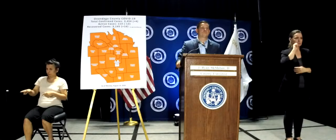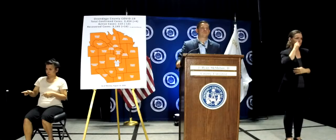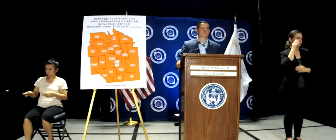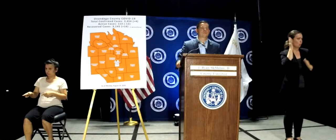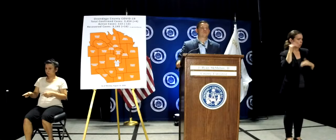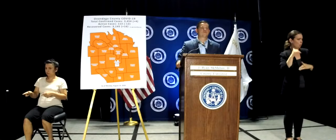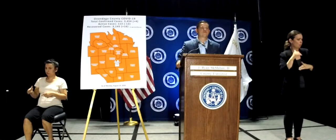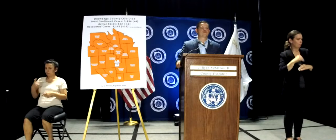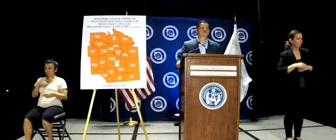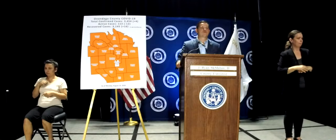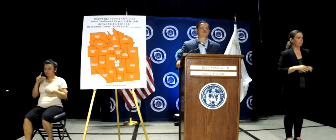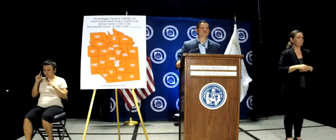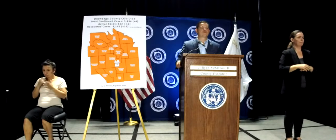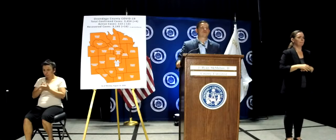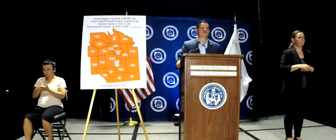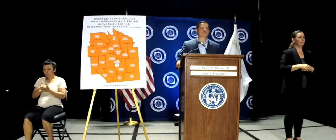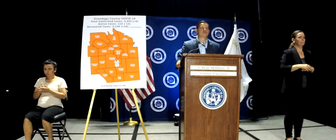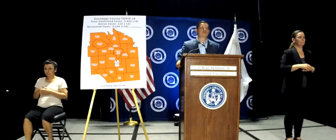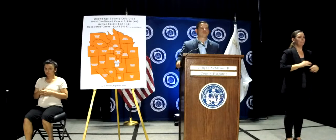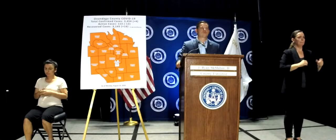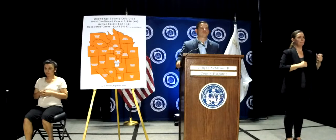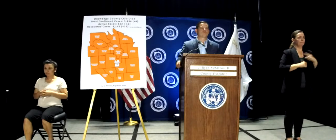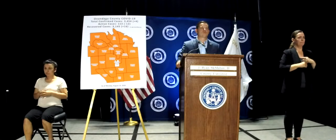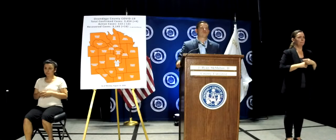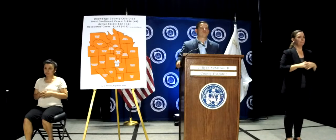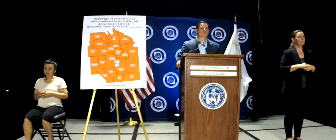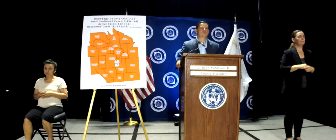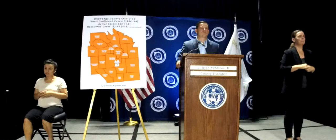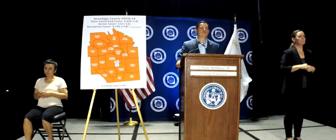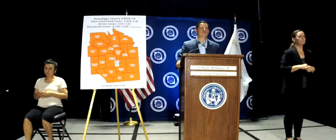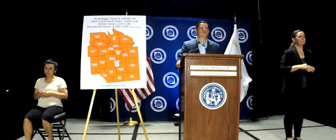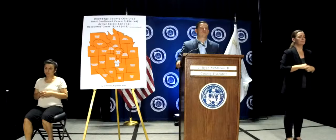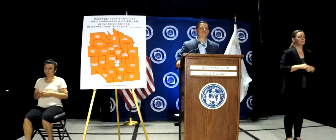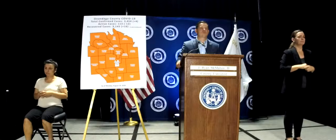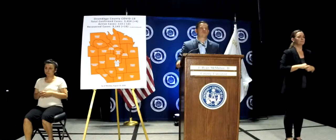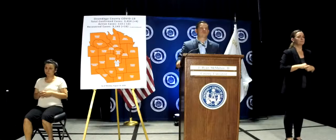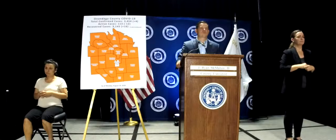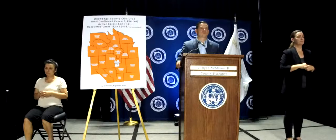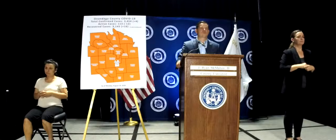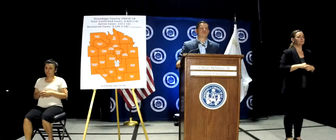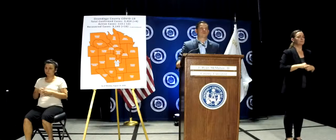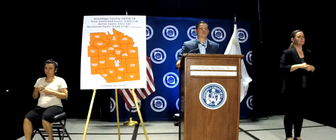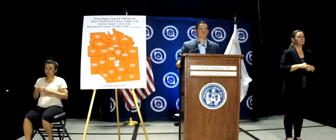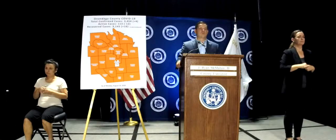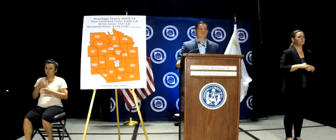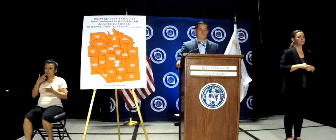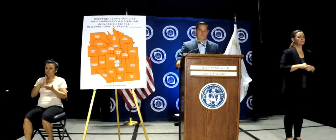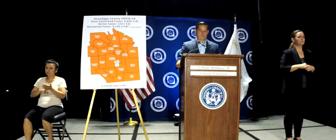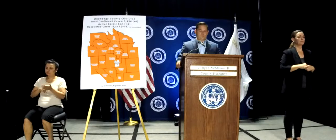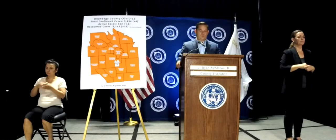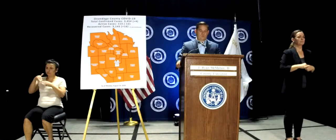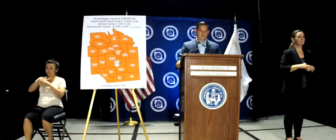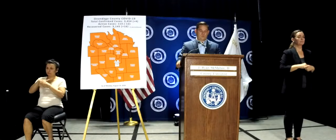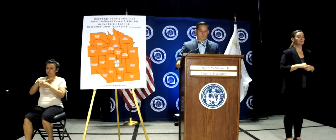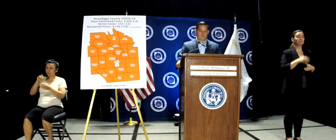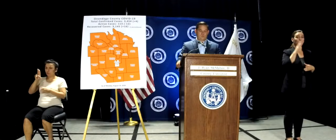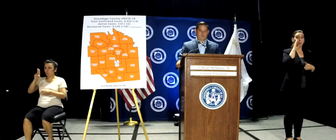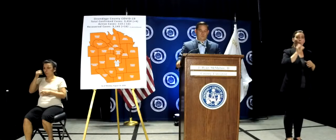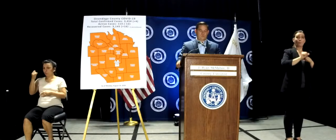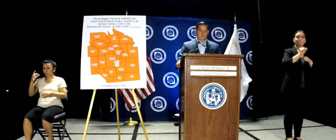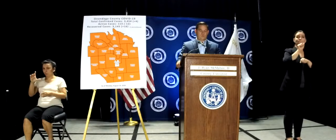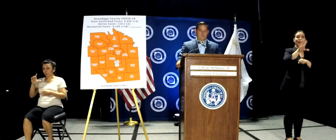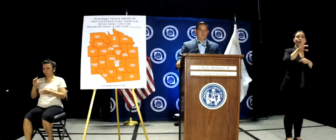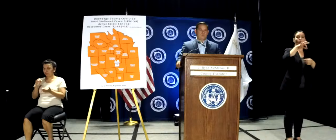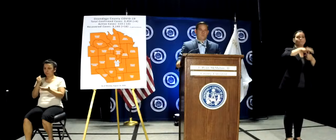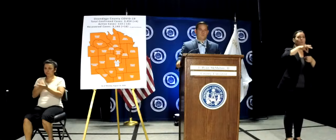On a different note, there's been a lot of talk about mail-in voting. Do you personally trust mail-in voting, or do you think it's susceptible